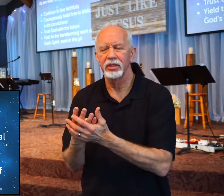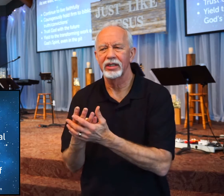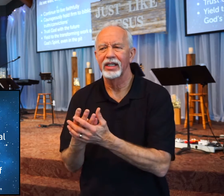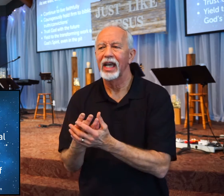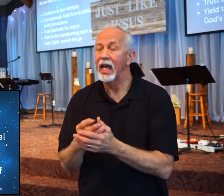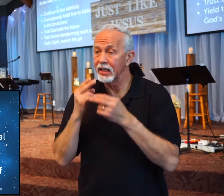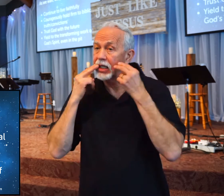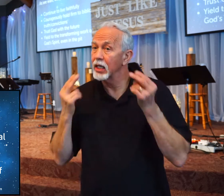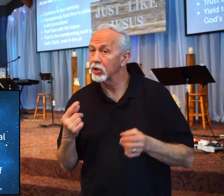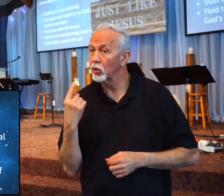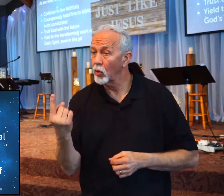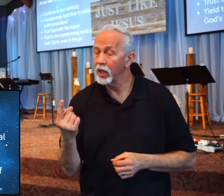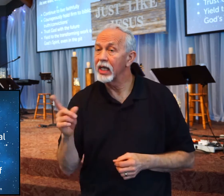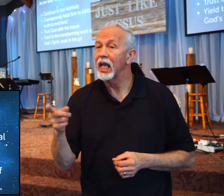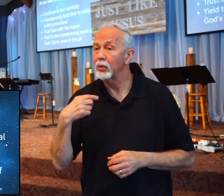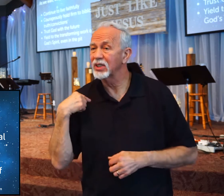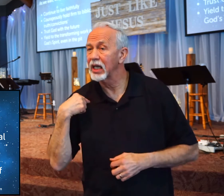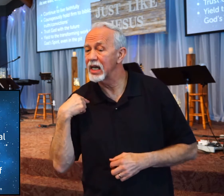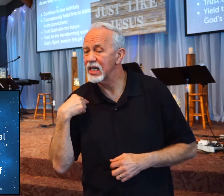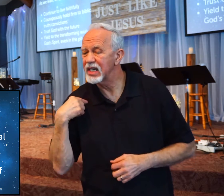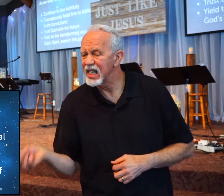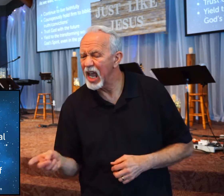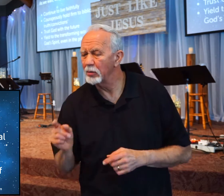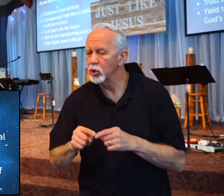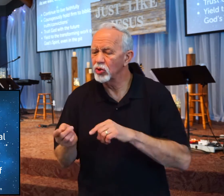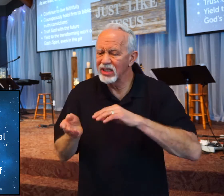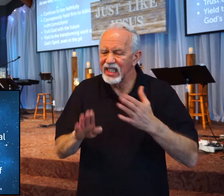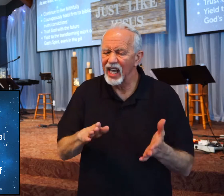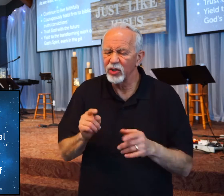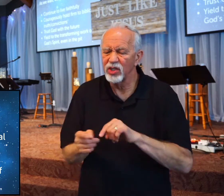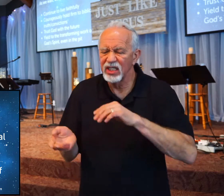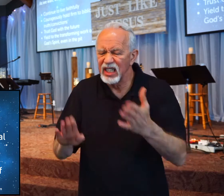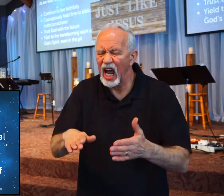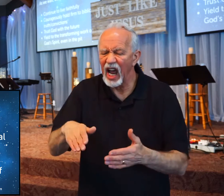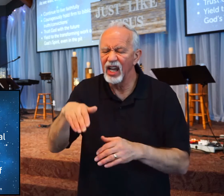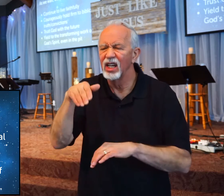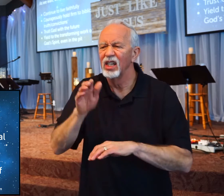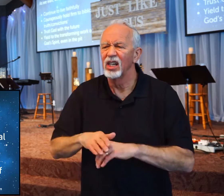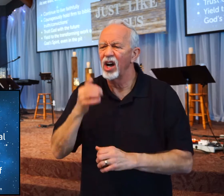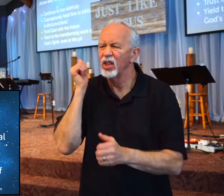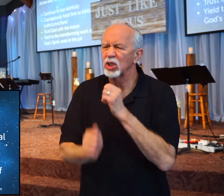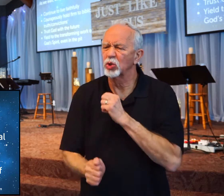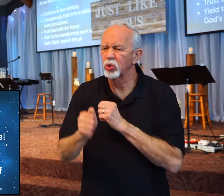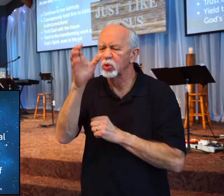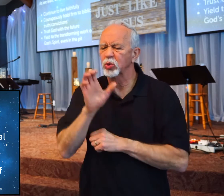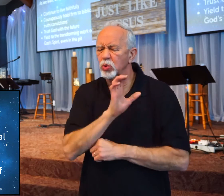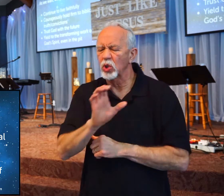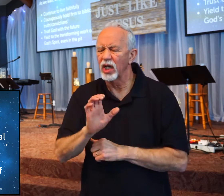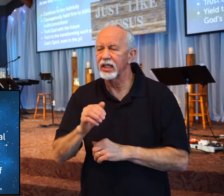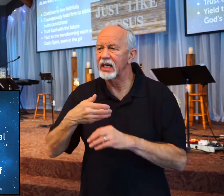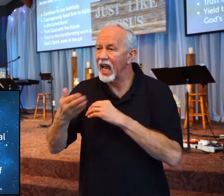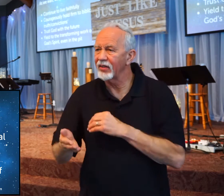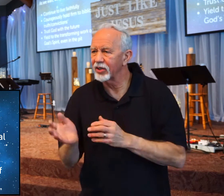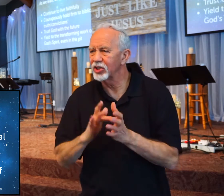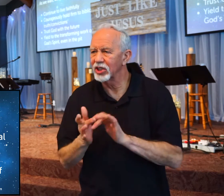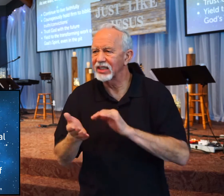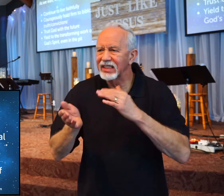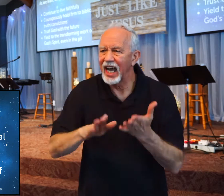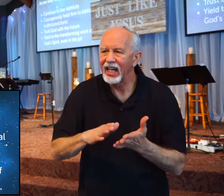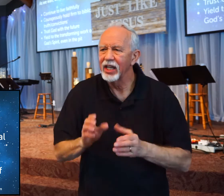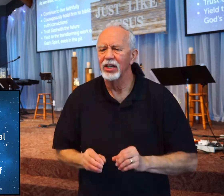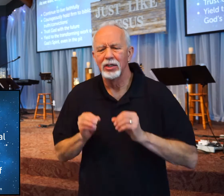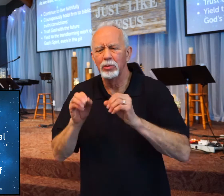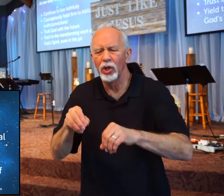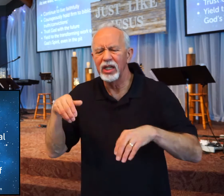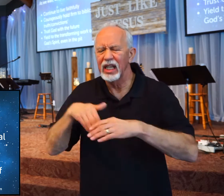innocent one, he was condemned to death, to die on the cruel cross. And then after his death, Jesus was placed